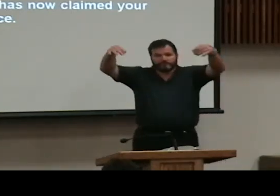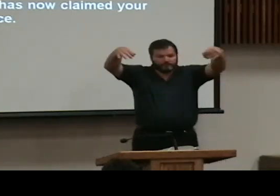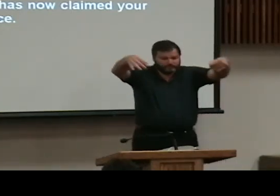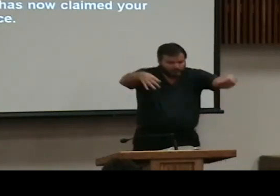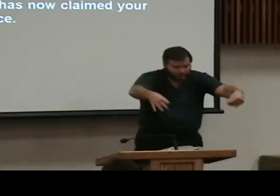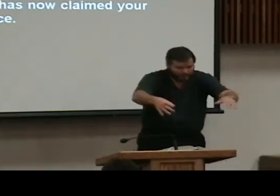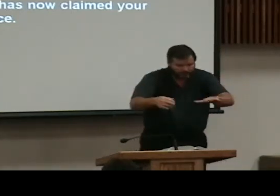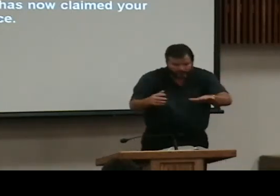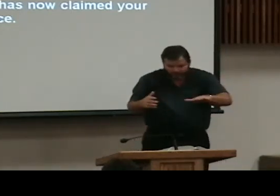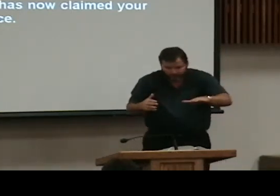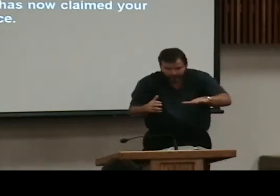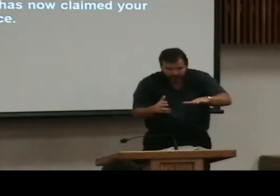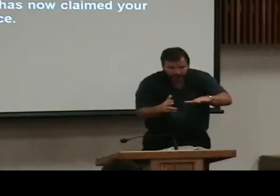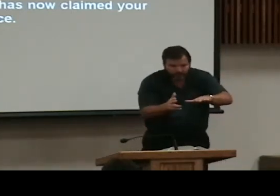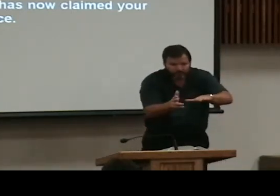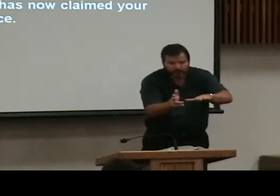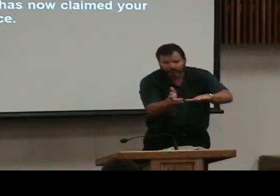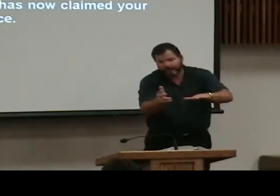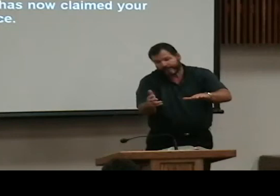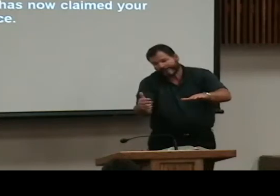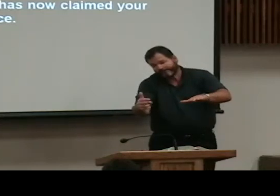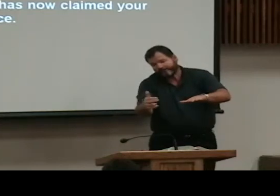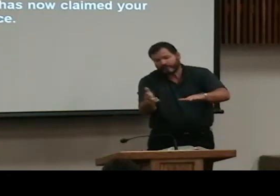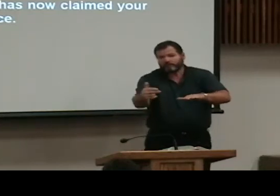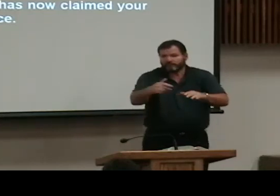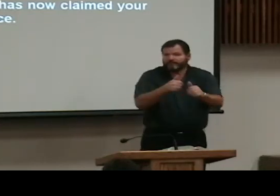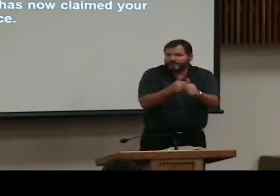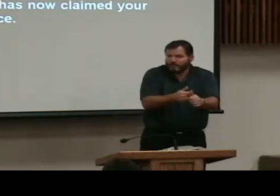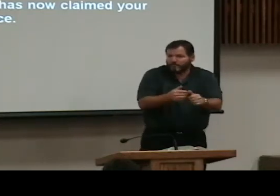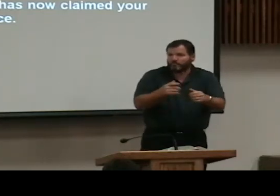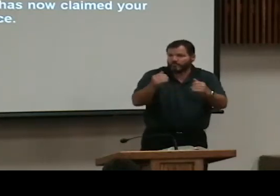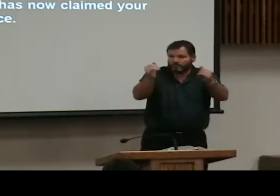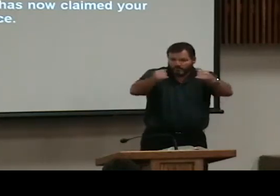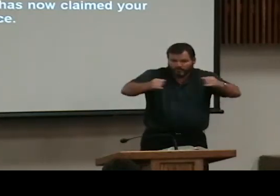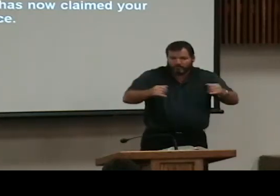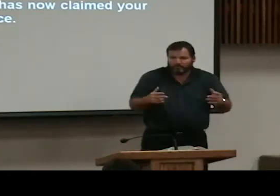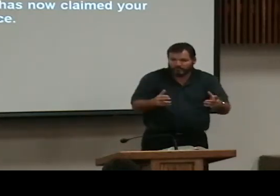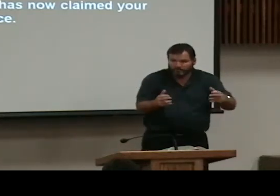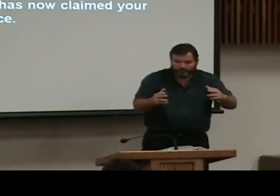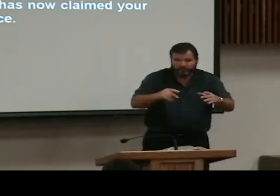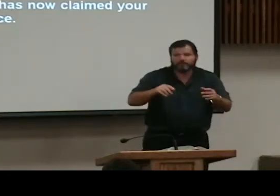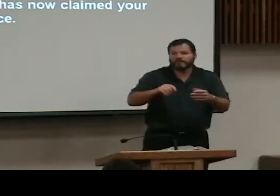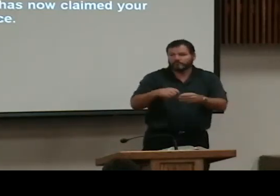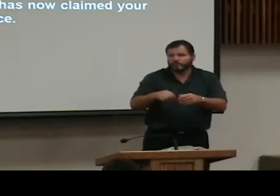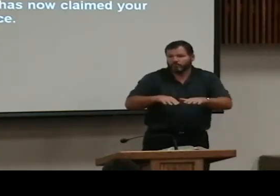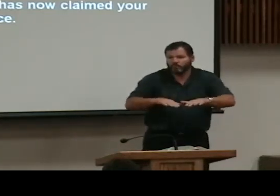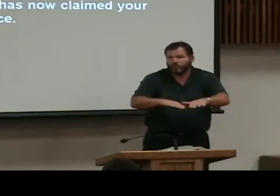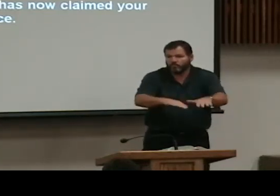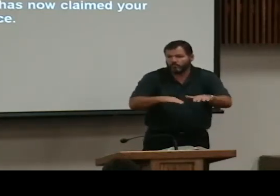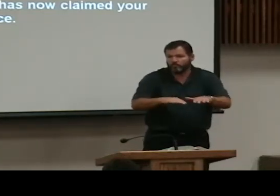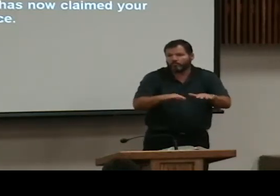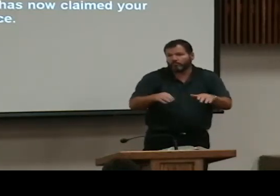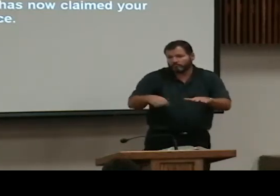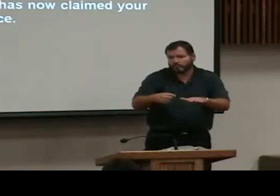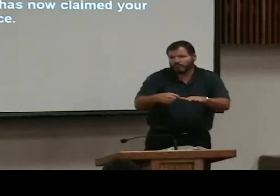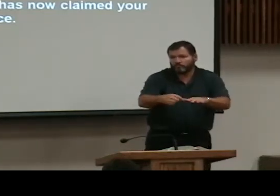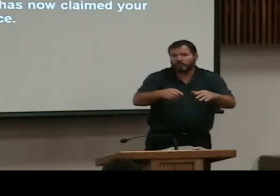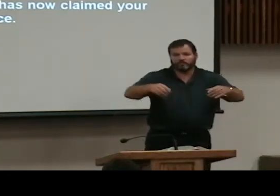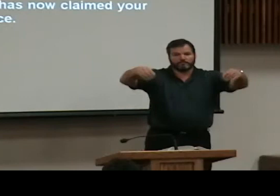out and dress it over the pattern. You cut around the pattern. You follow the image. And then you put it in the machine.